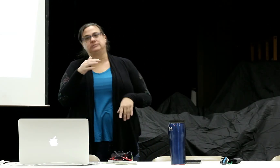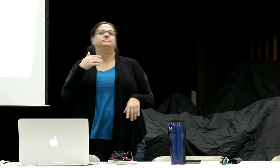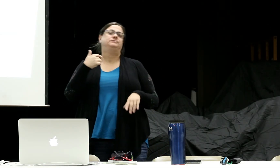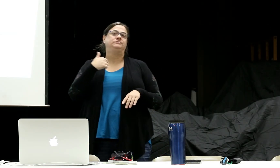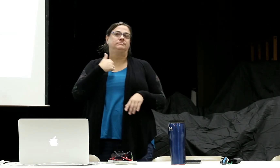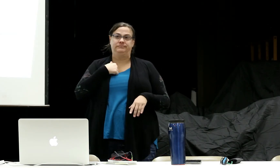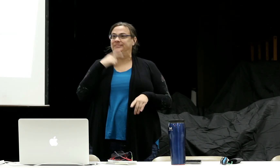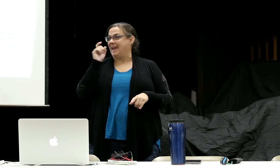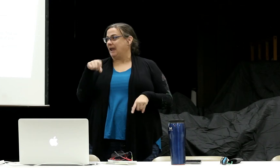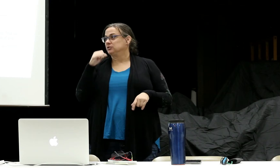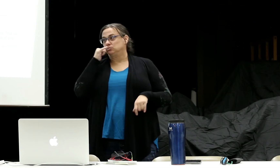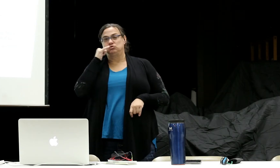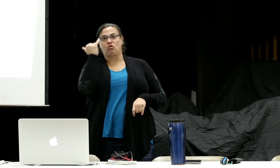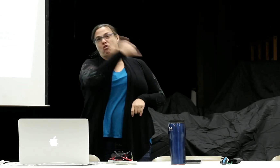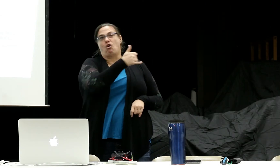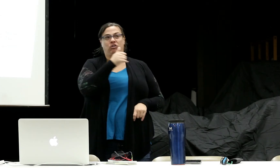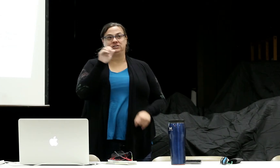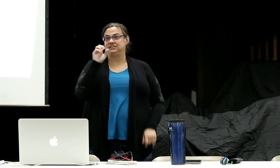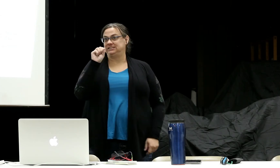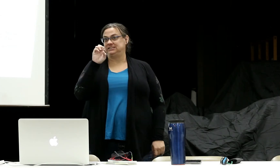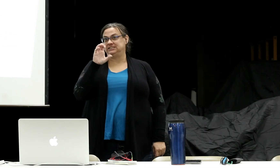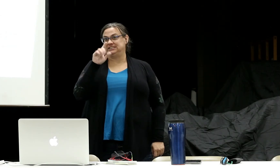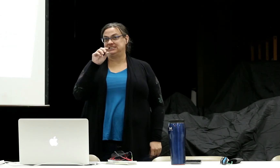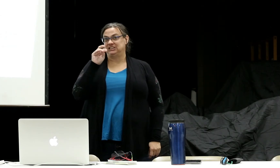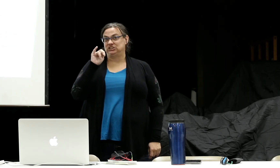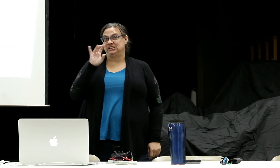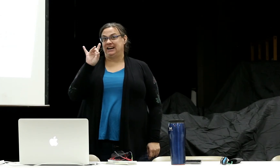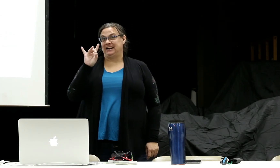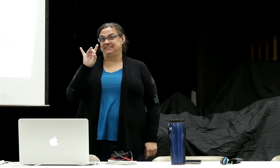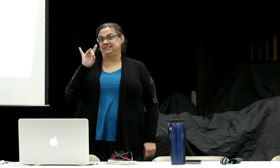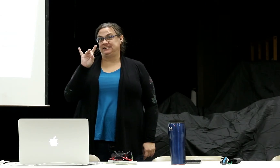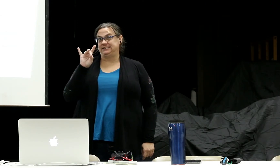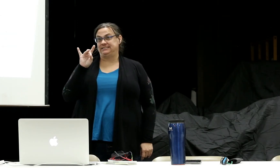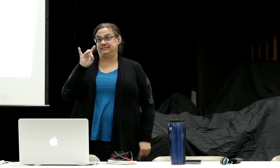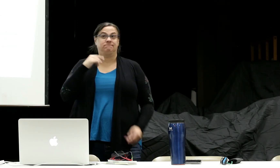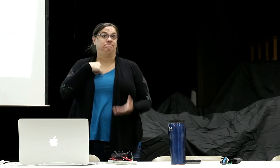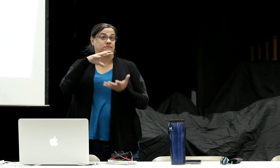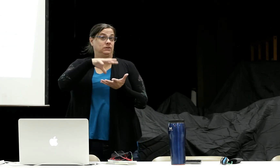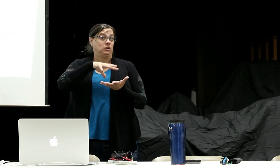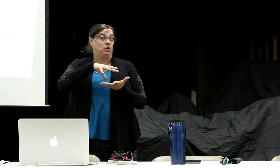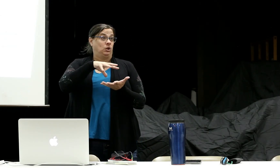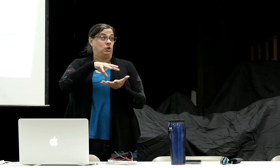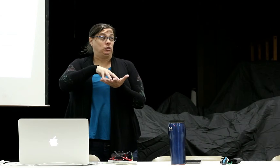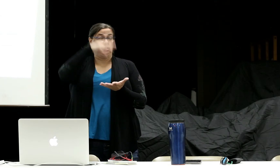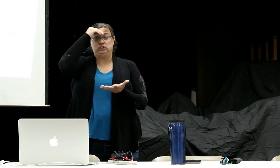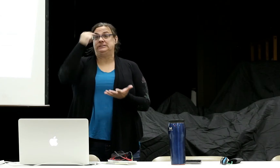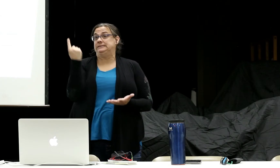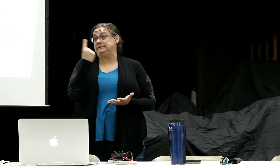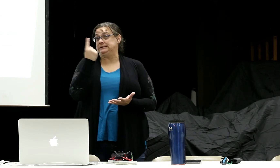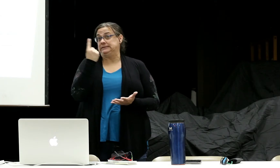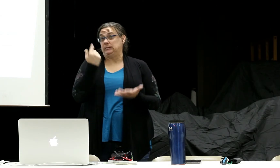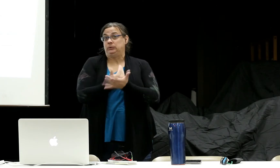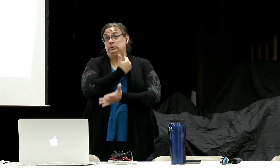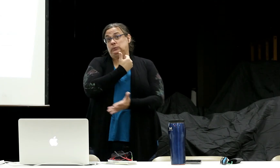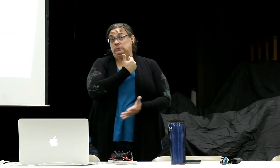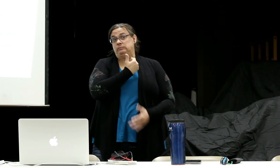educated, they may be more willing to do it. But just, there's a lot of issues with VRI. We could be here all day talking about that. But are